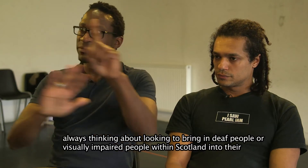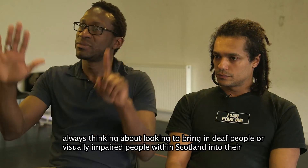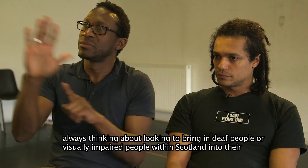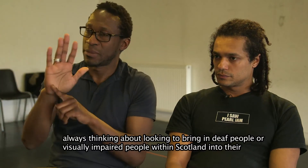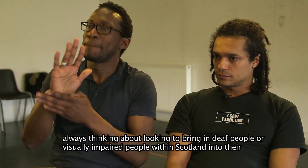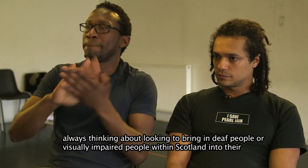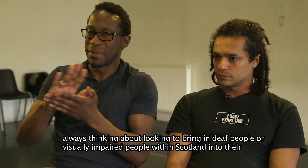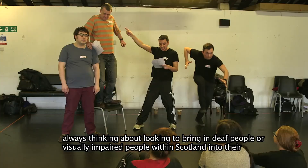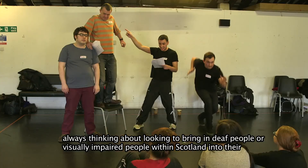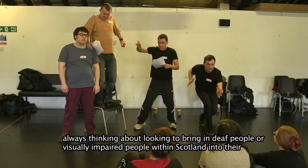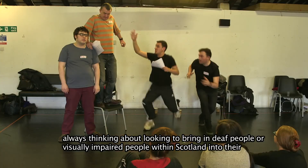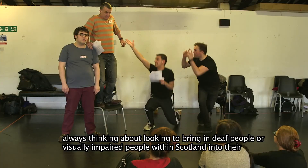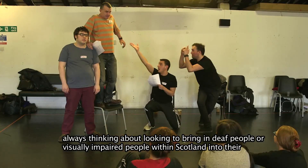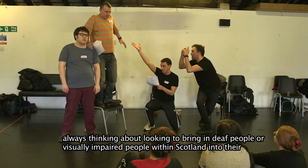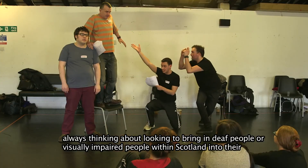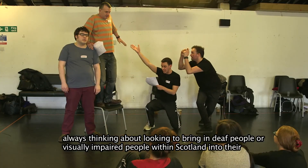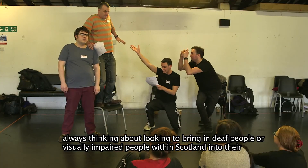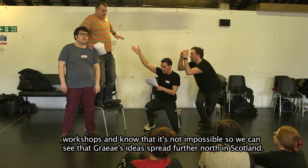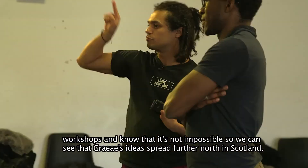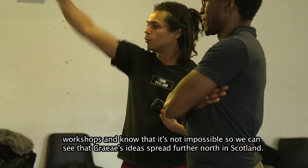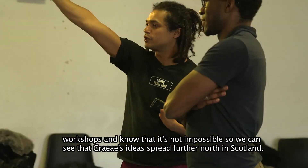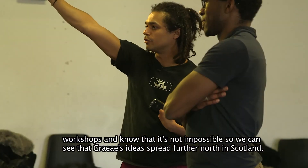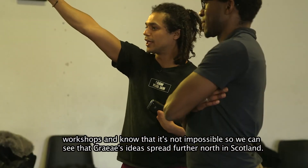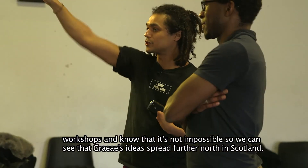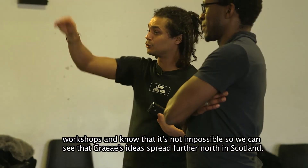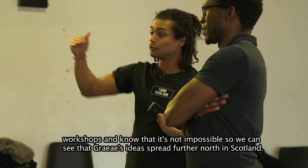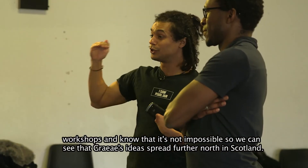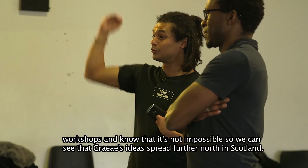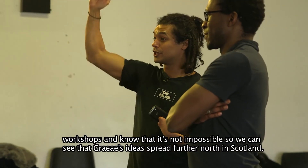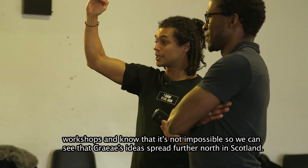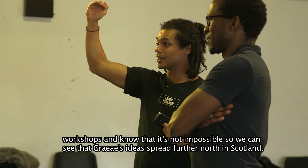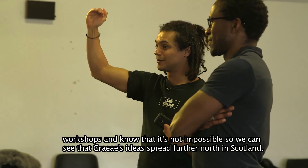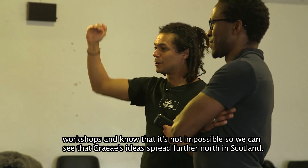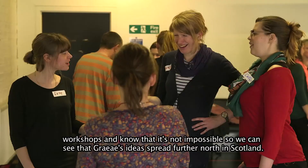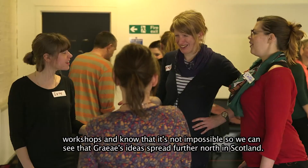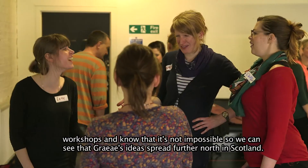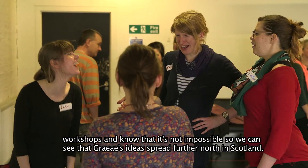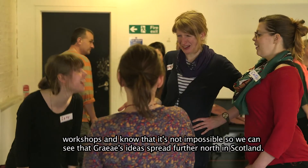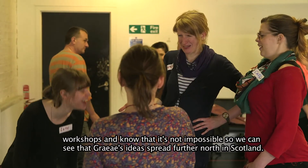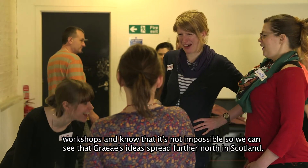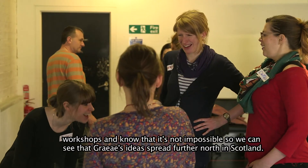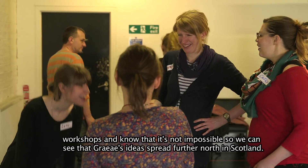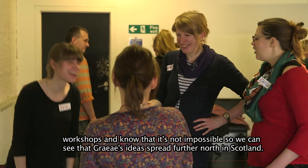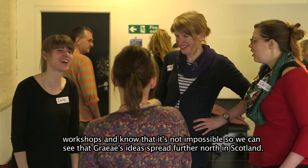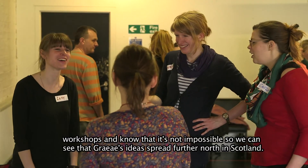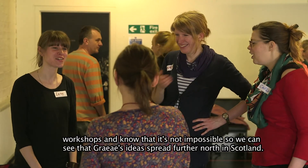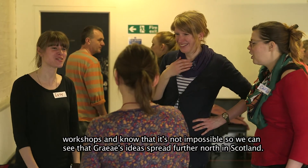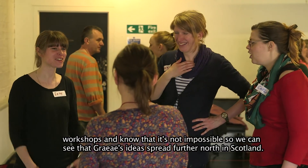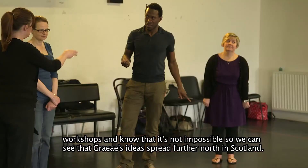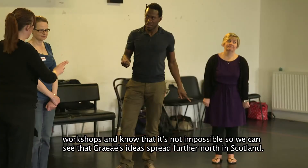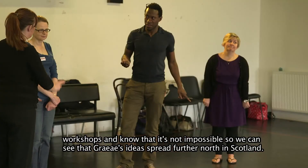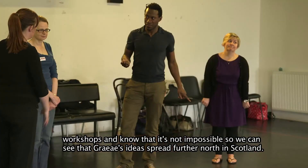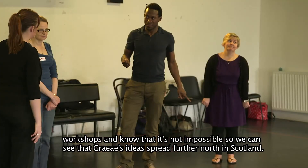impaired people within Scotland into their workshops and know that it's not impossible, so we can see that Graeae's